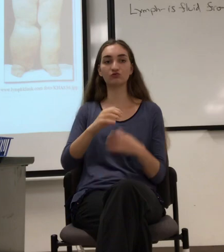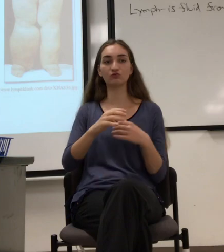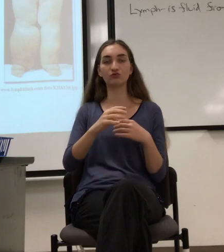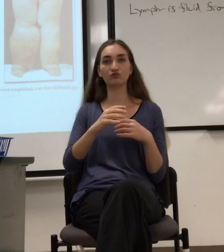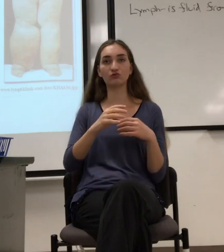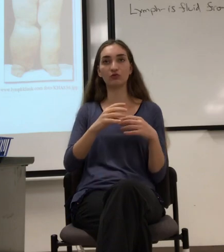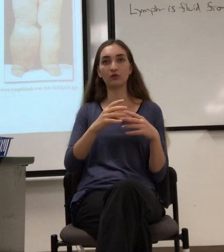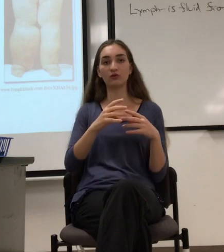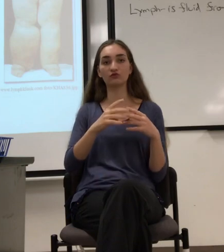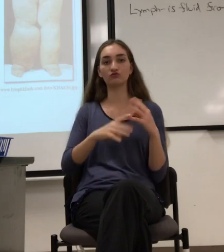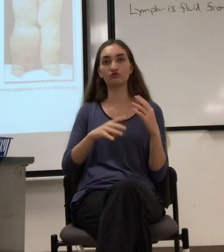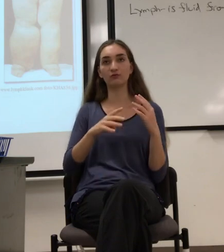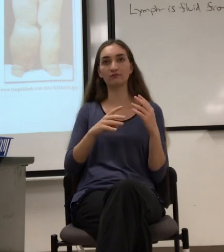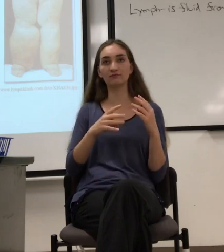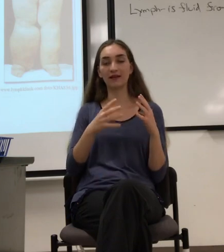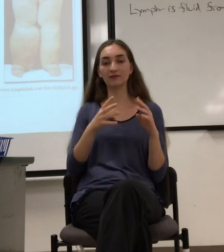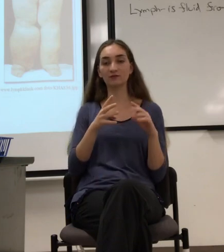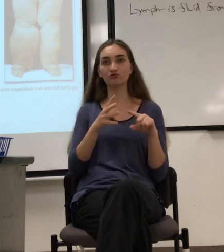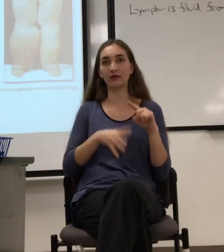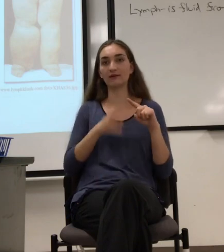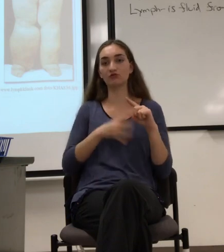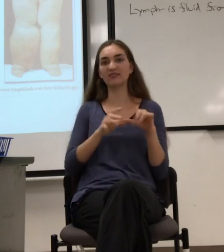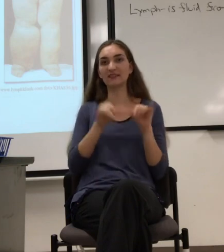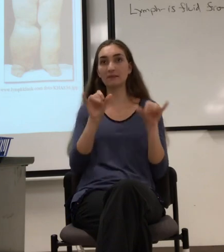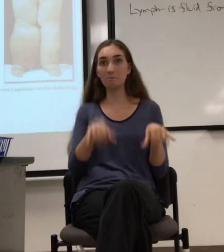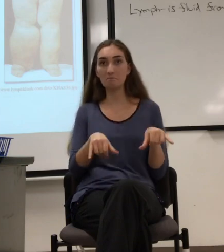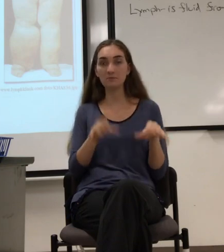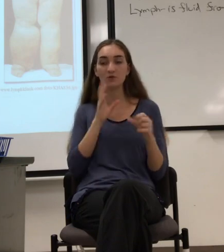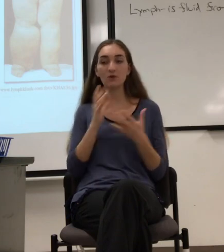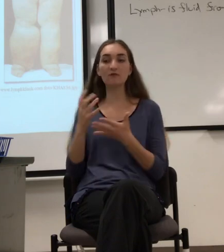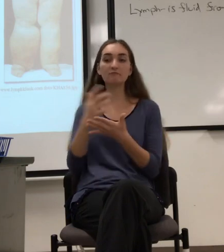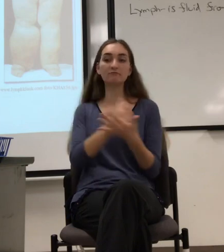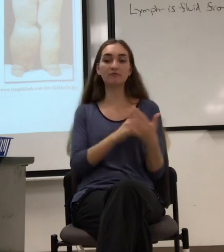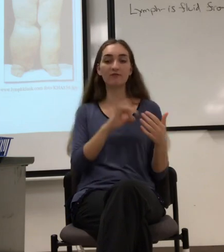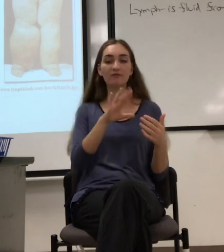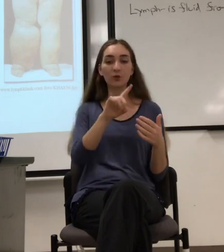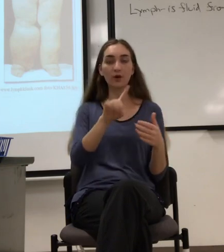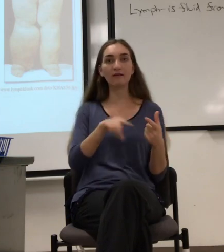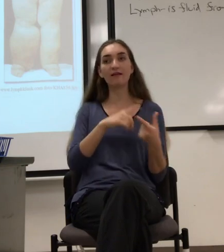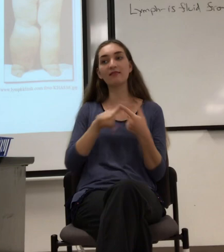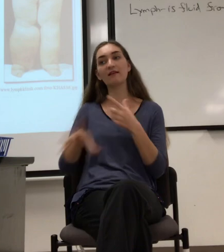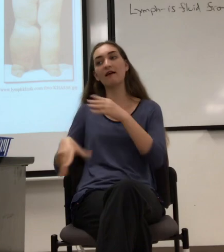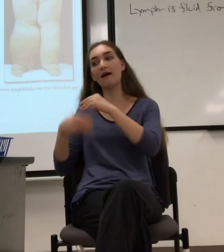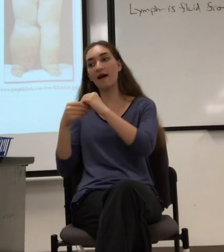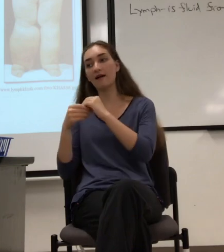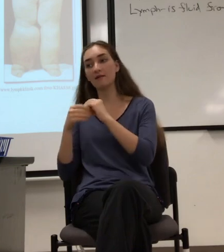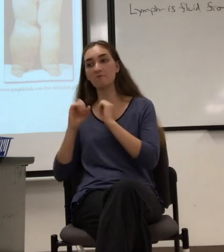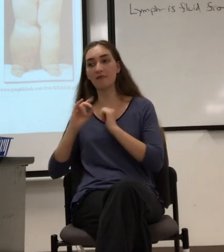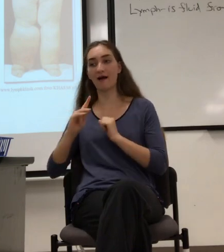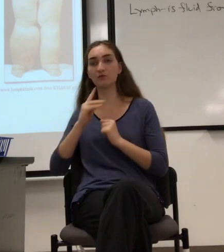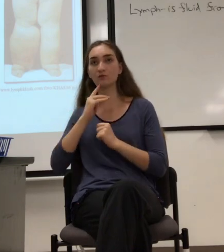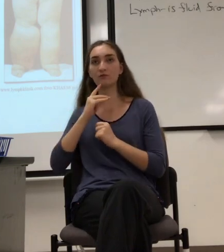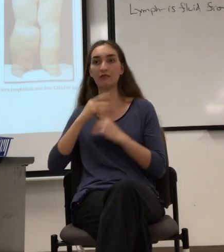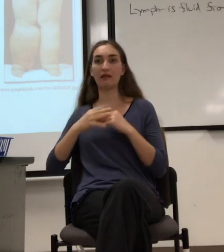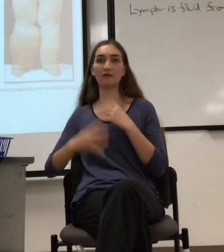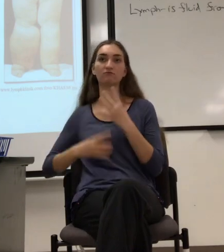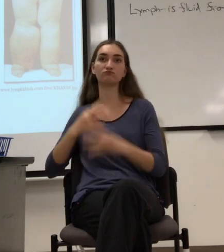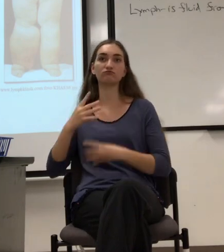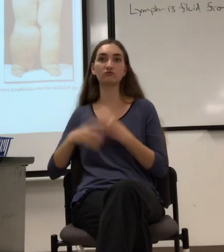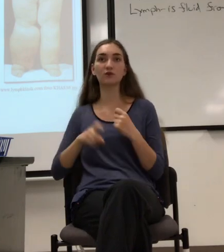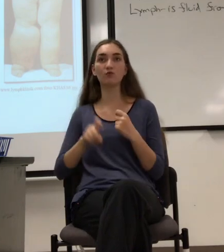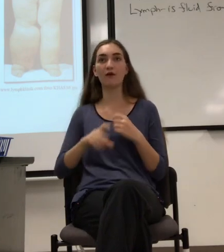this fluid, and you put it right back into venous blood, into blood circulation. And so we need to learn about some lymphatic